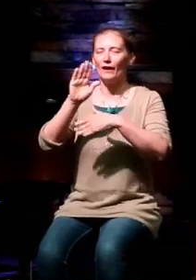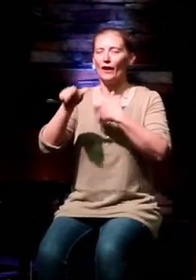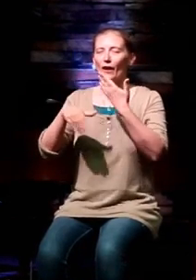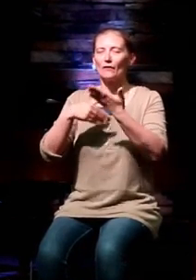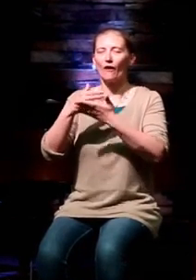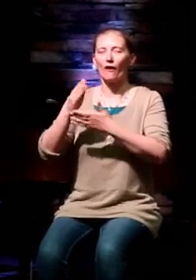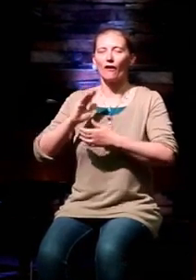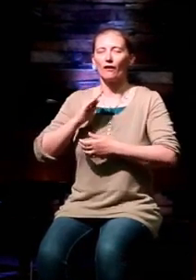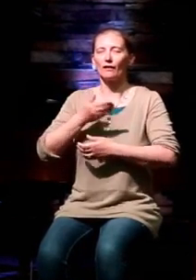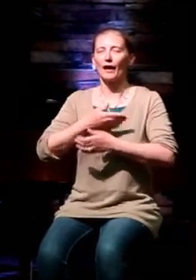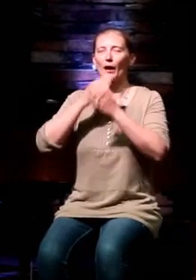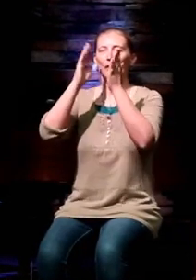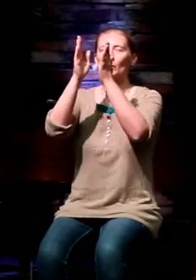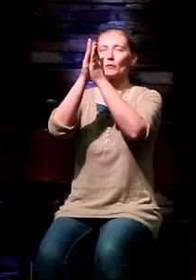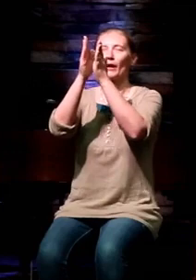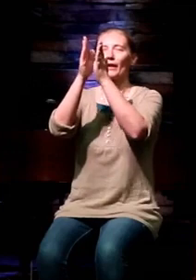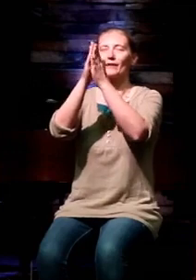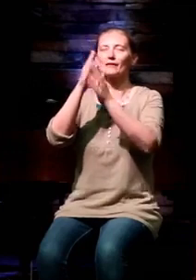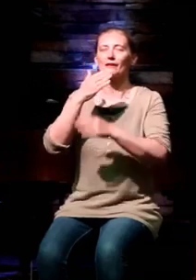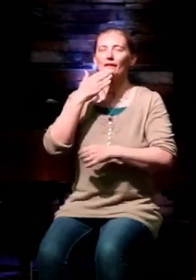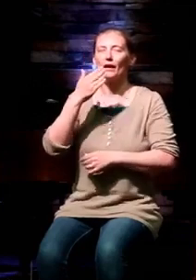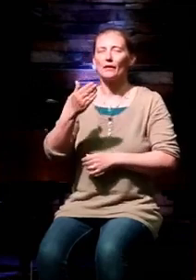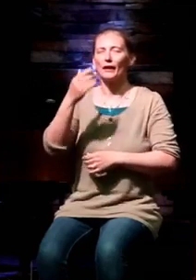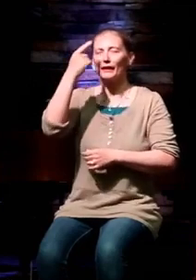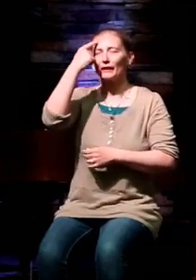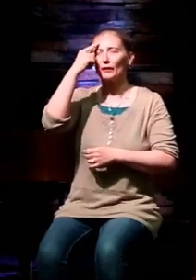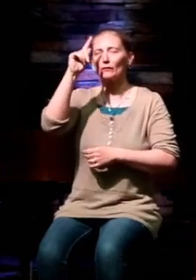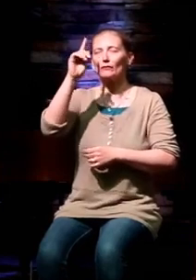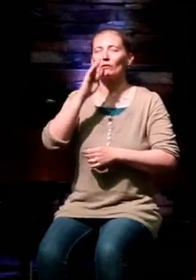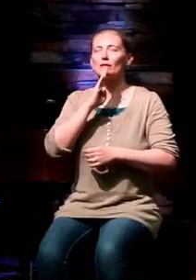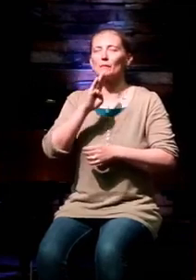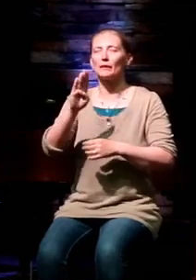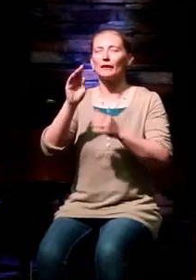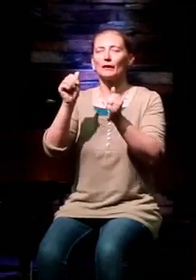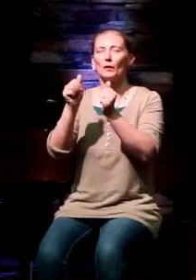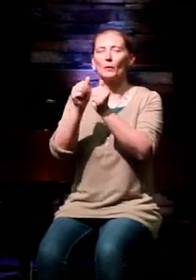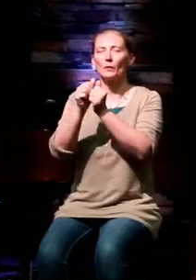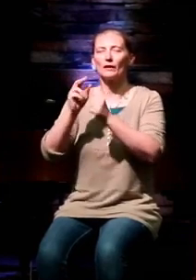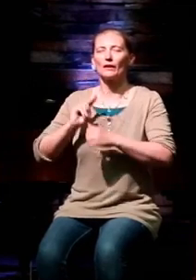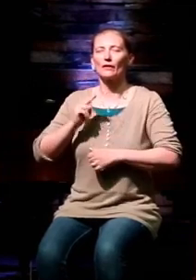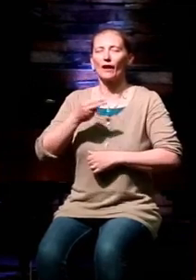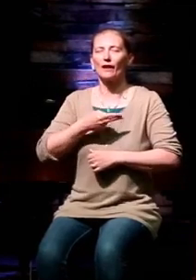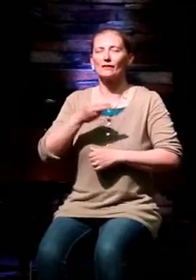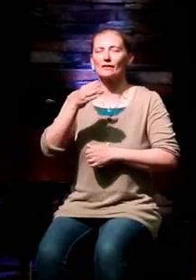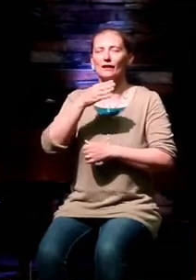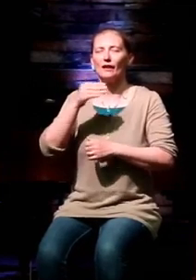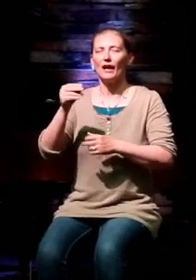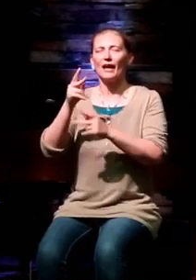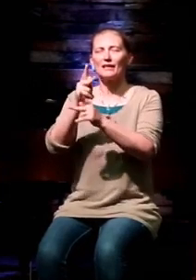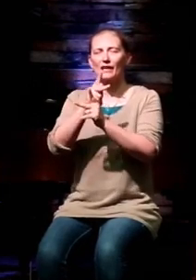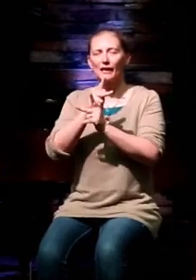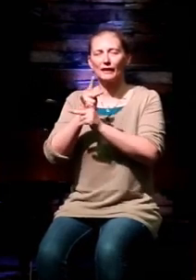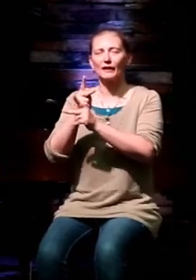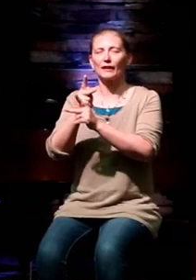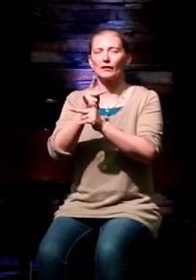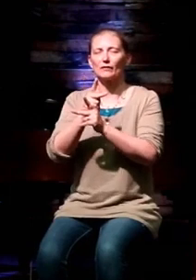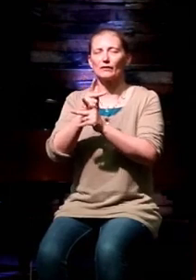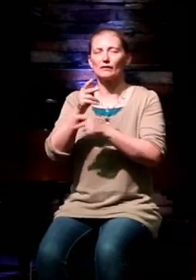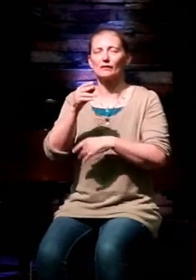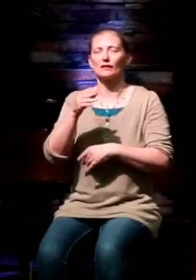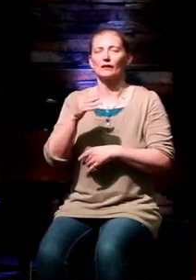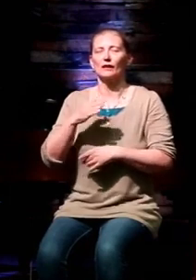us, watching over us at all times. Regardless of what's going on around us, you're there. Father, as we face all these challenges of